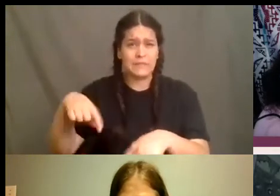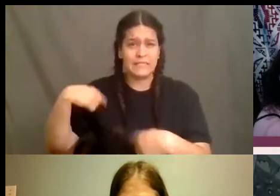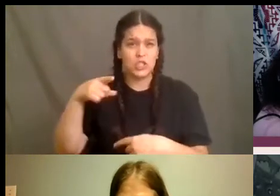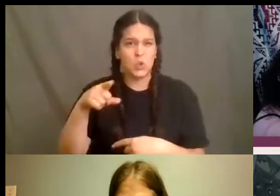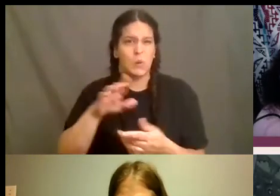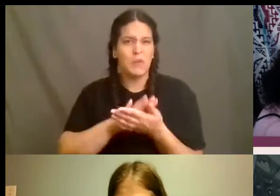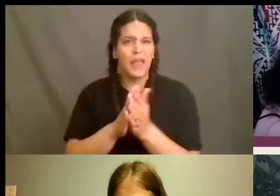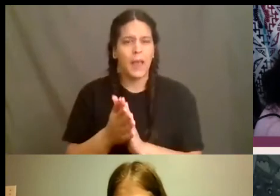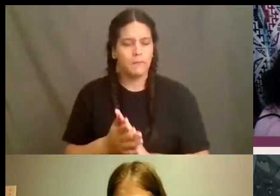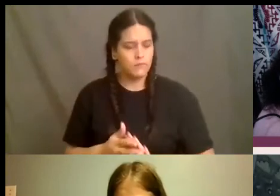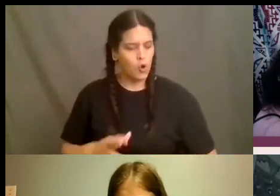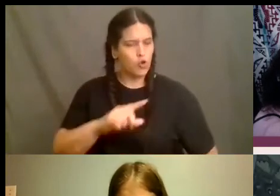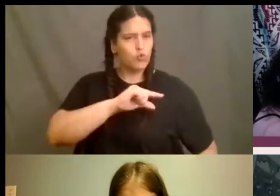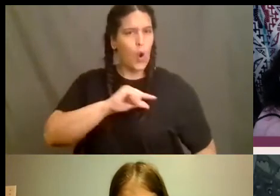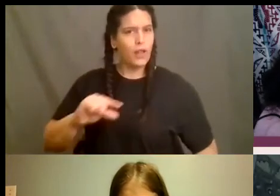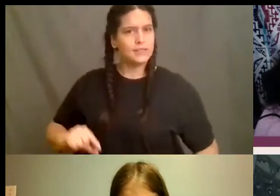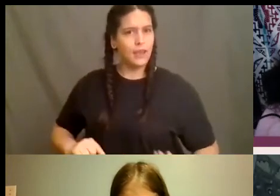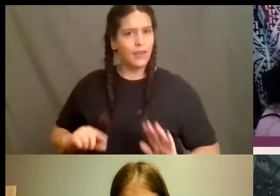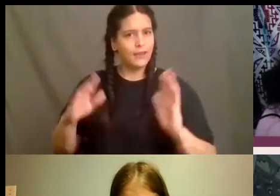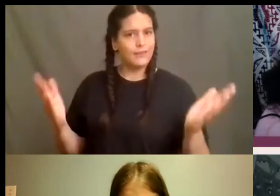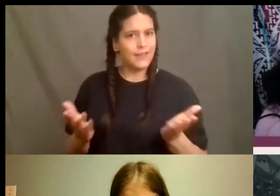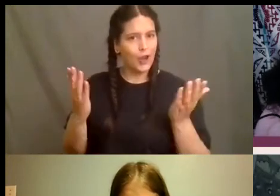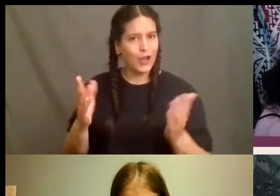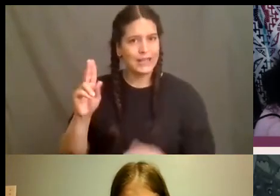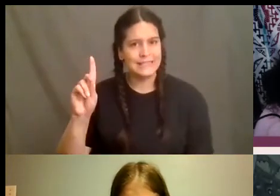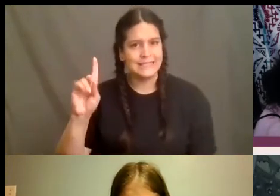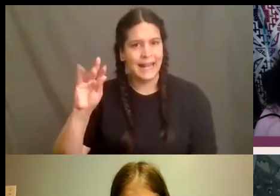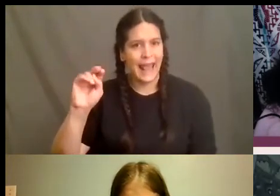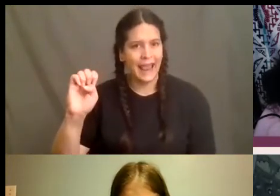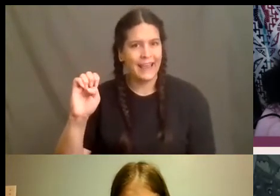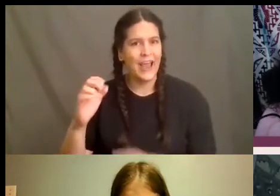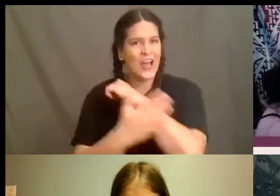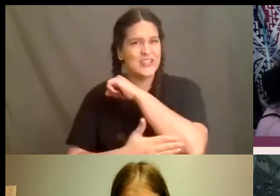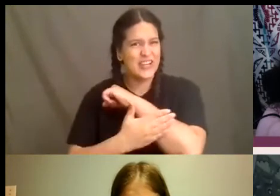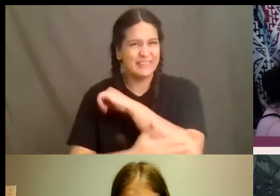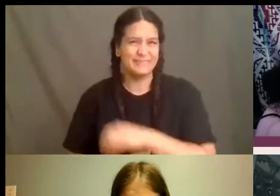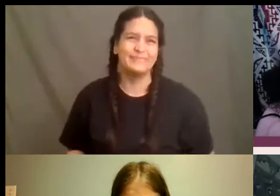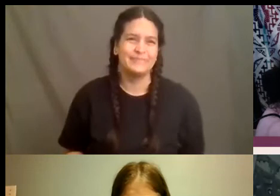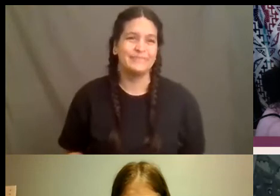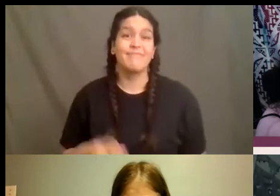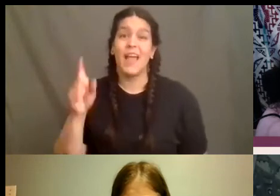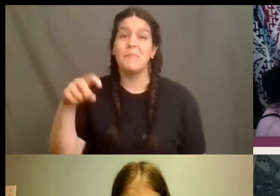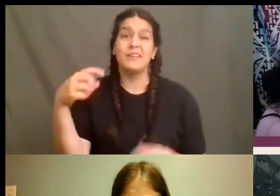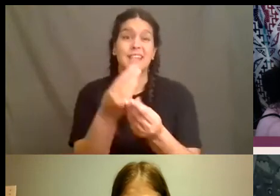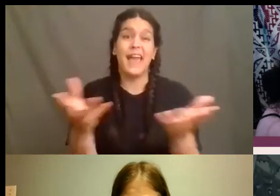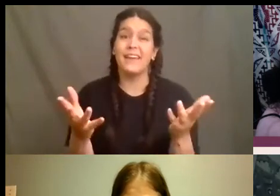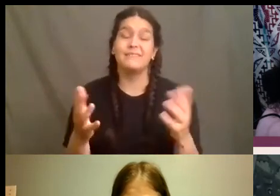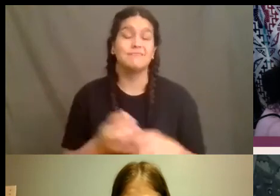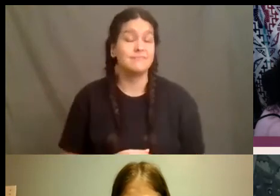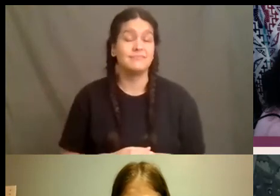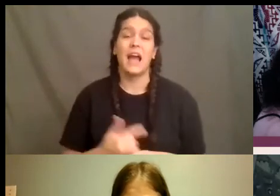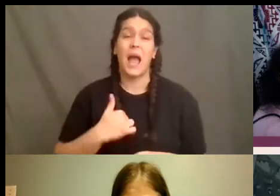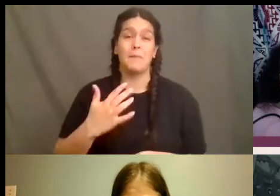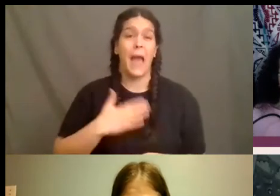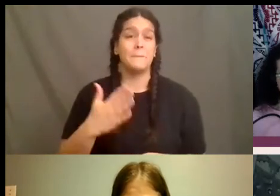royalty down in Dene country. But I must say, I am really, really happy